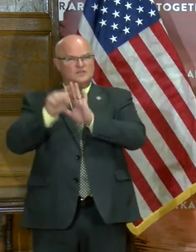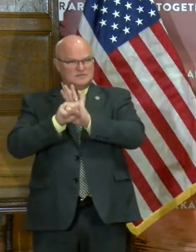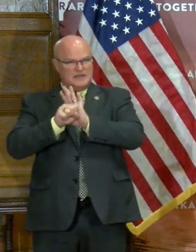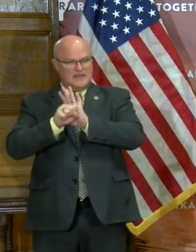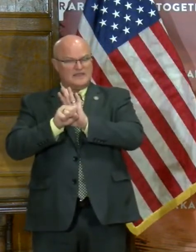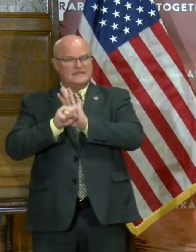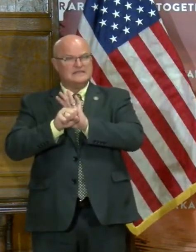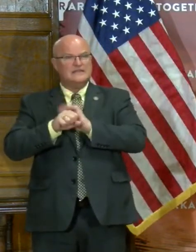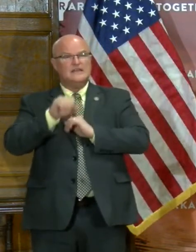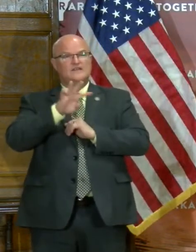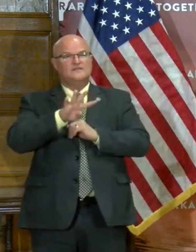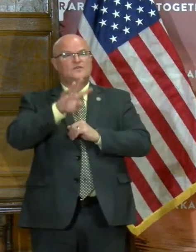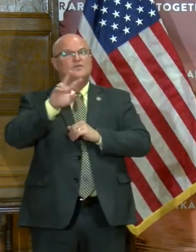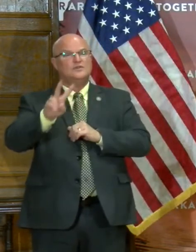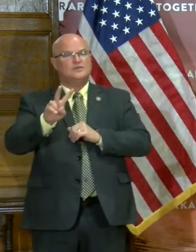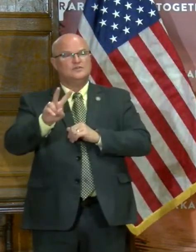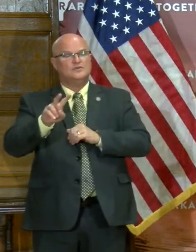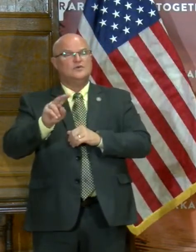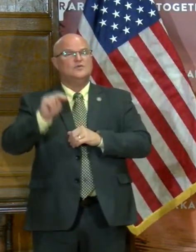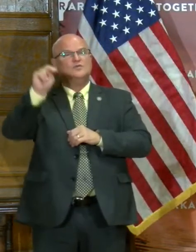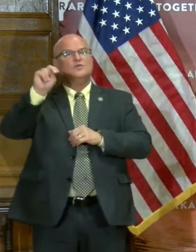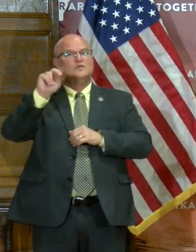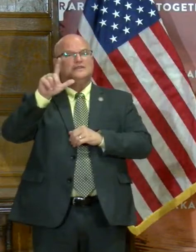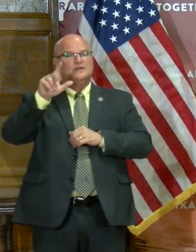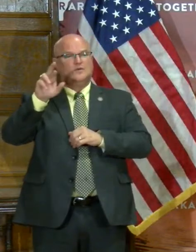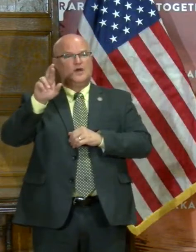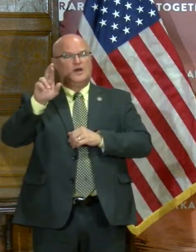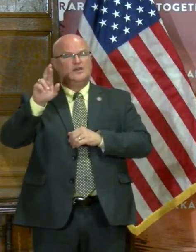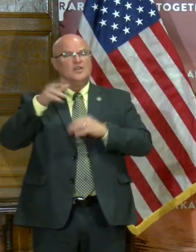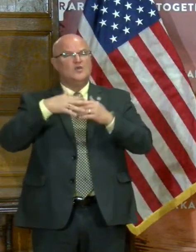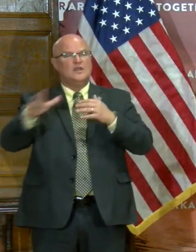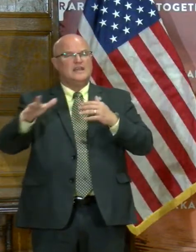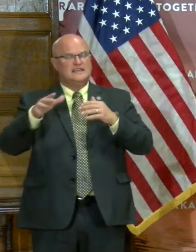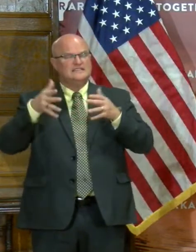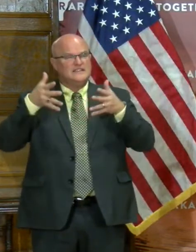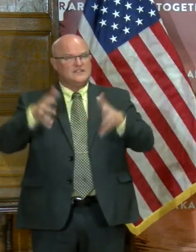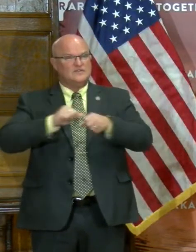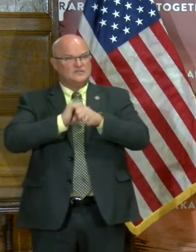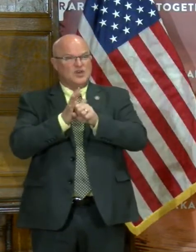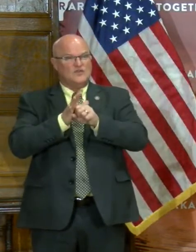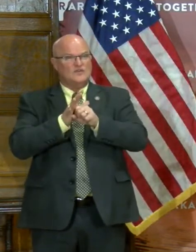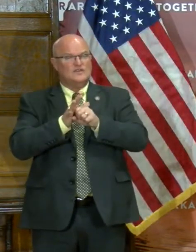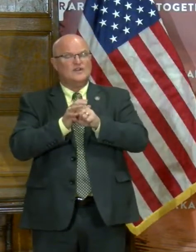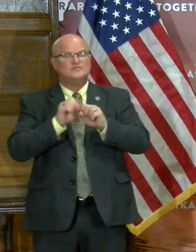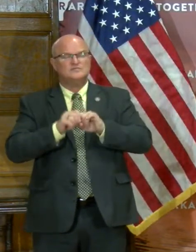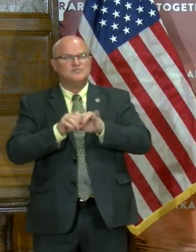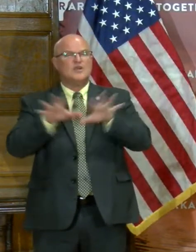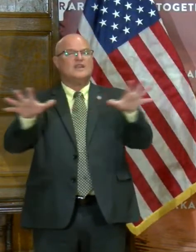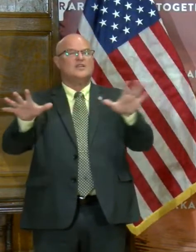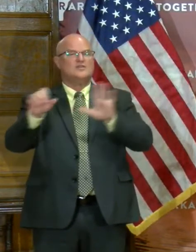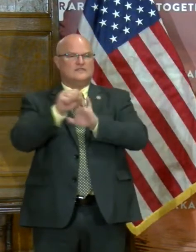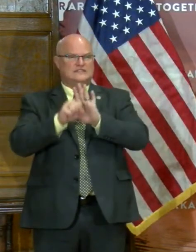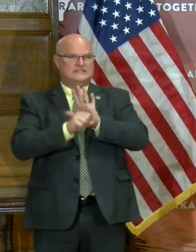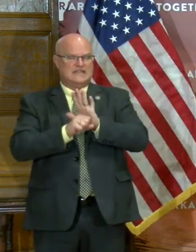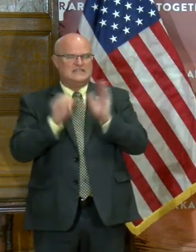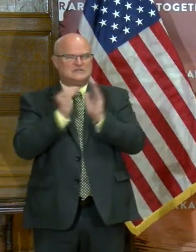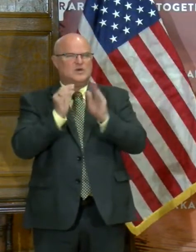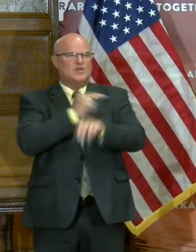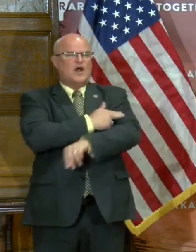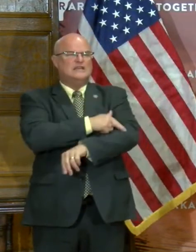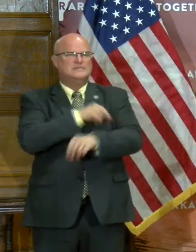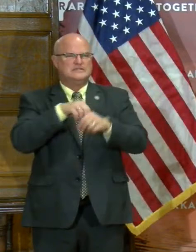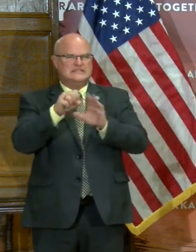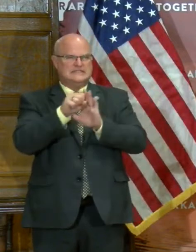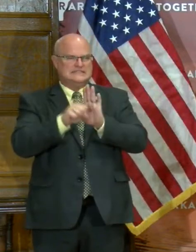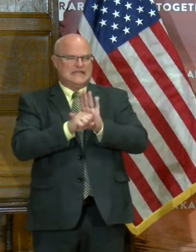facility, and 42 are at North Little Rock. The rest of those COVID-19 patients are spread throughout the remaining smaller hospitals